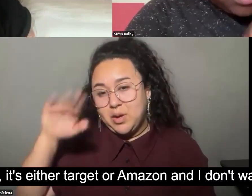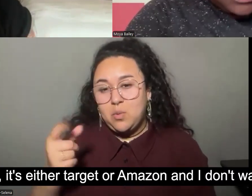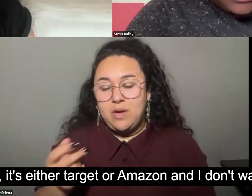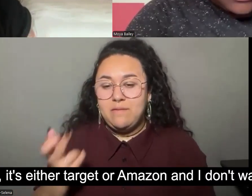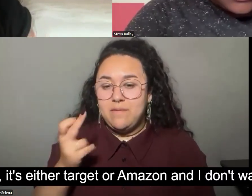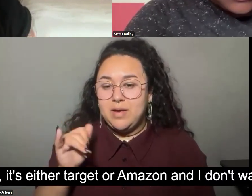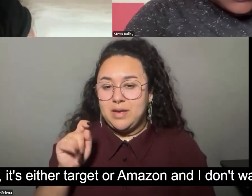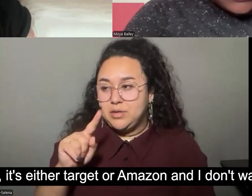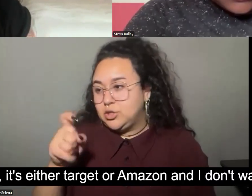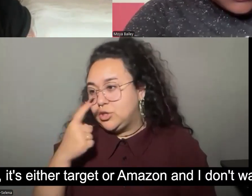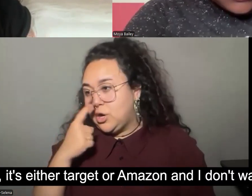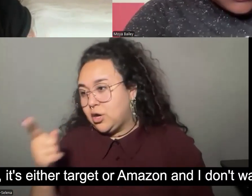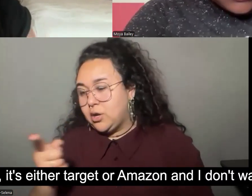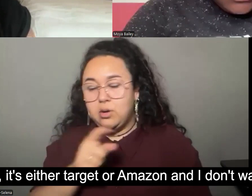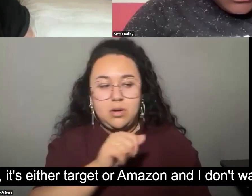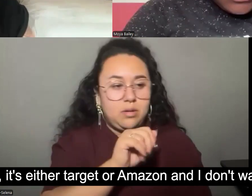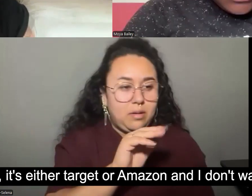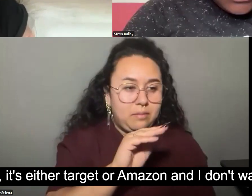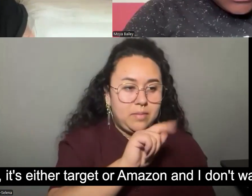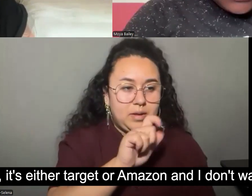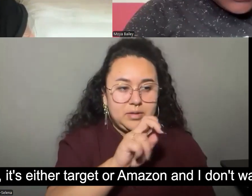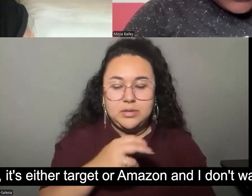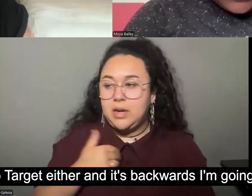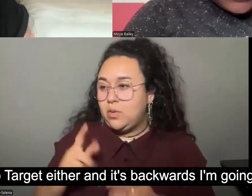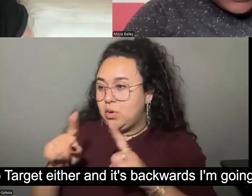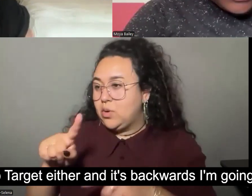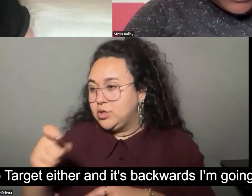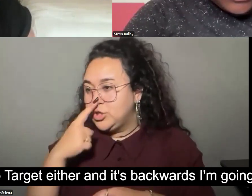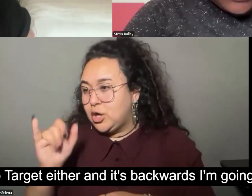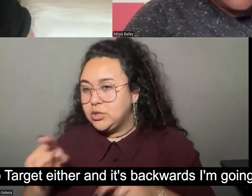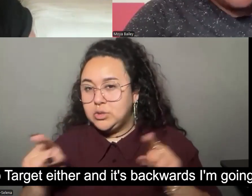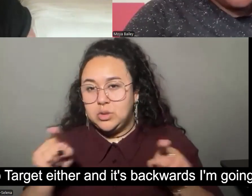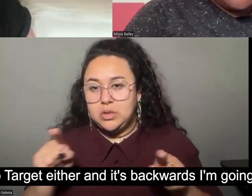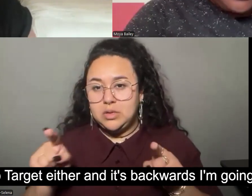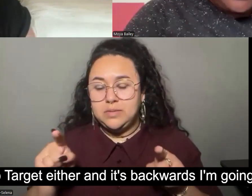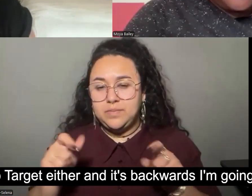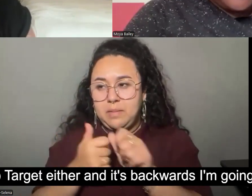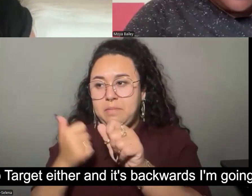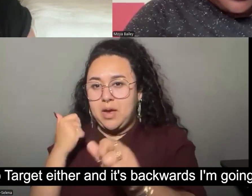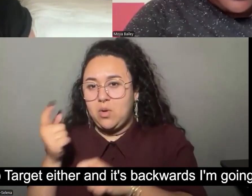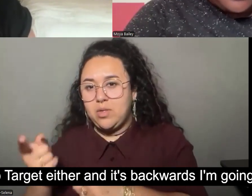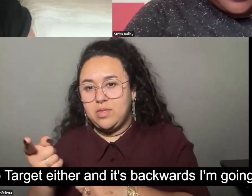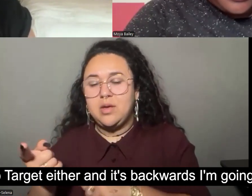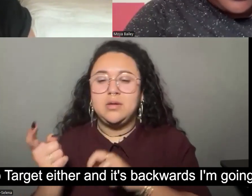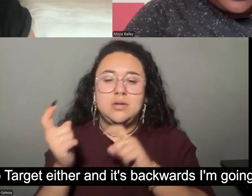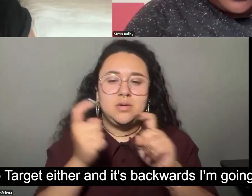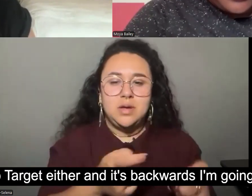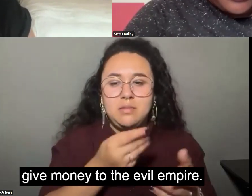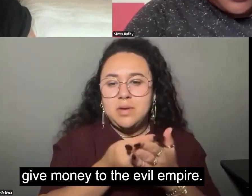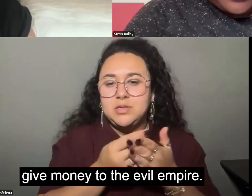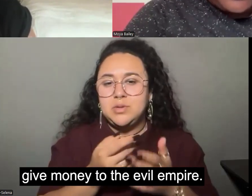either Target or Amazon. And I don't want to go to Target either. And it's back ordered. So I'm like, I'm gonna give money to the evil fucking